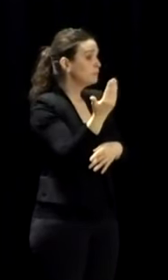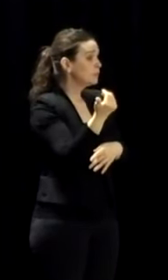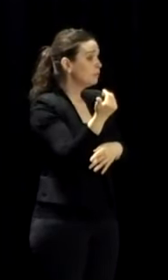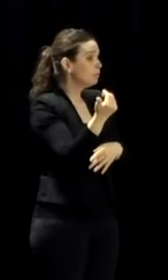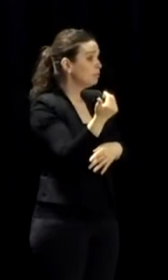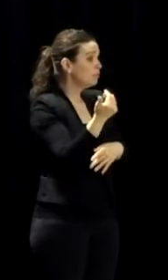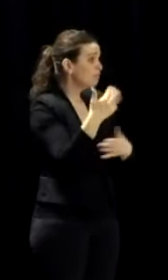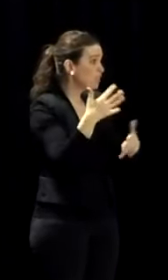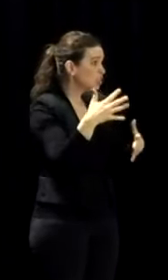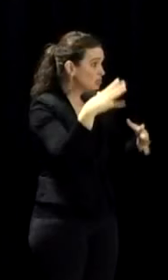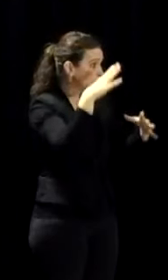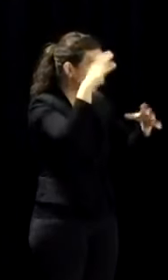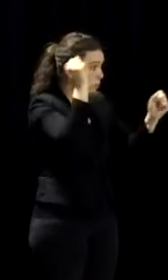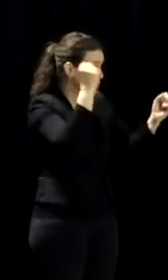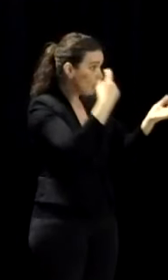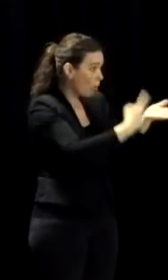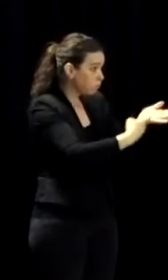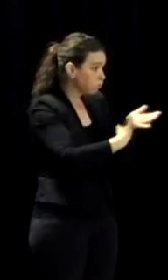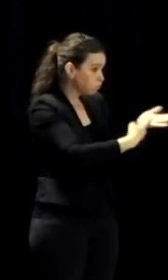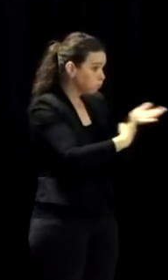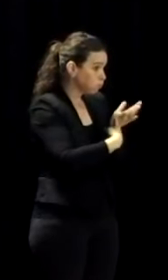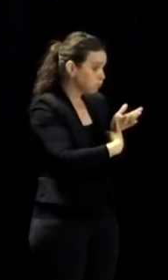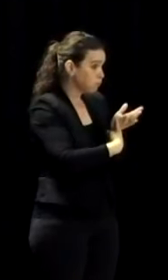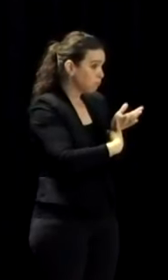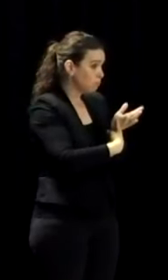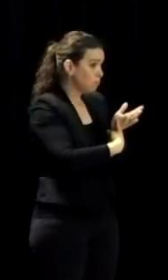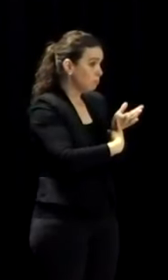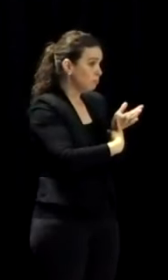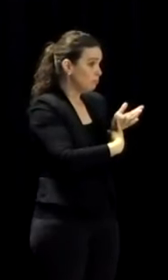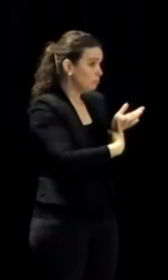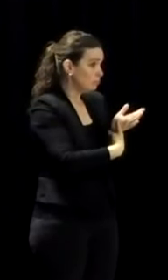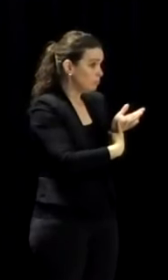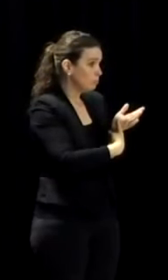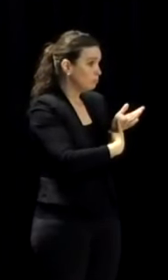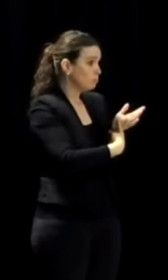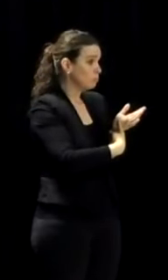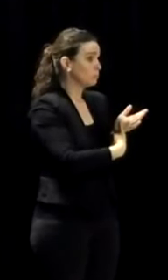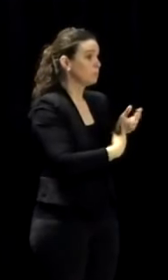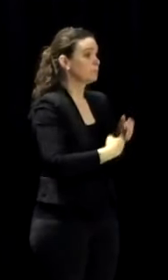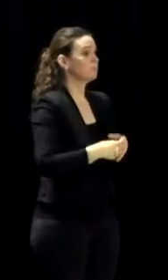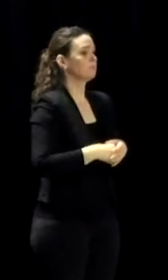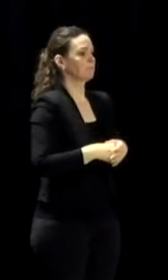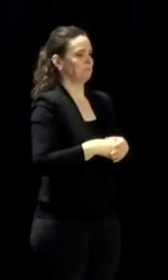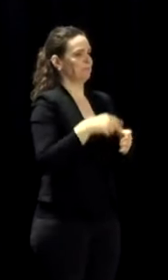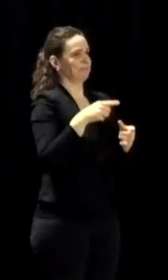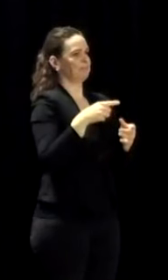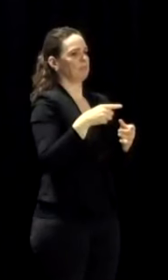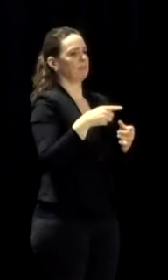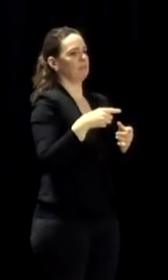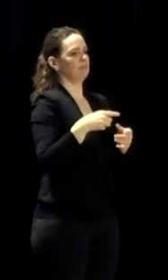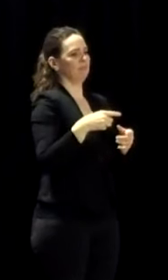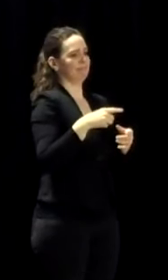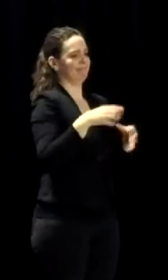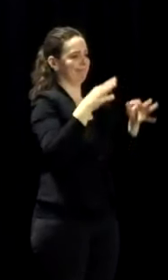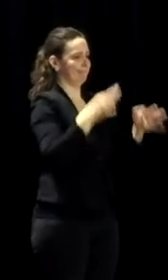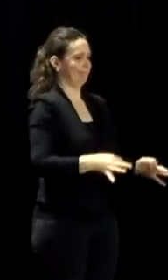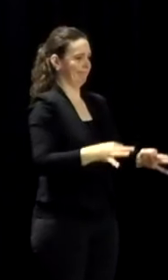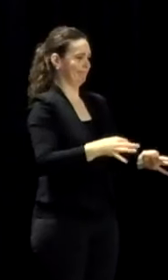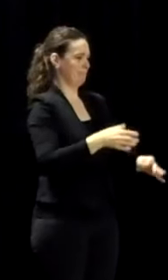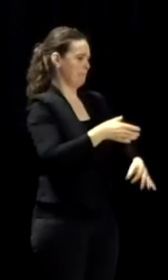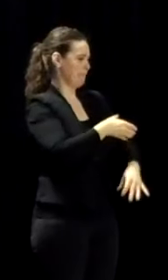Yeah, we gave an executive order, I don't know, Mayor, what was it, a couple weeks ago, where we brought everybody in. We looked